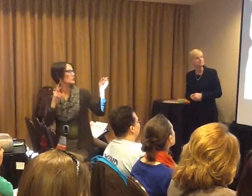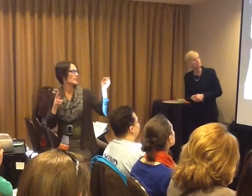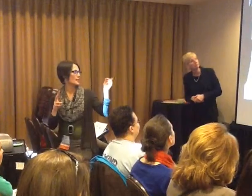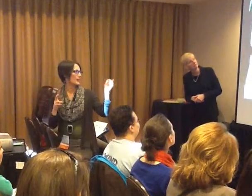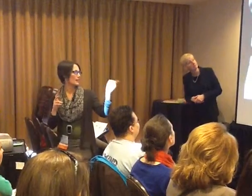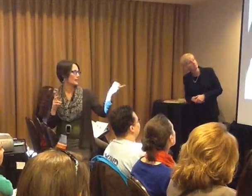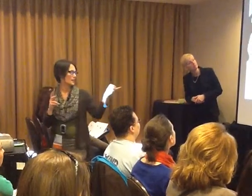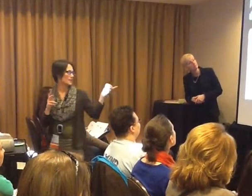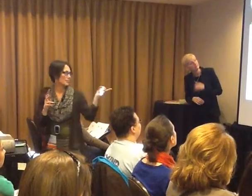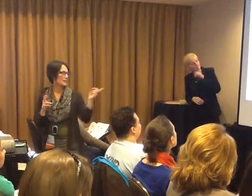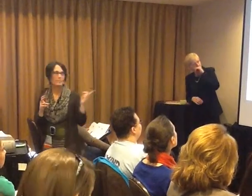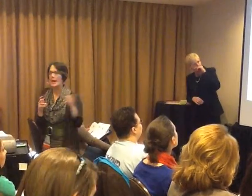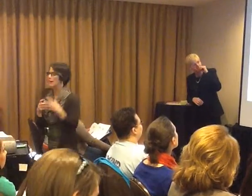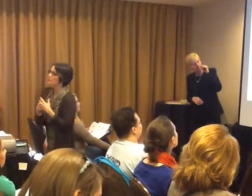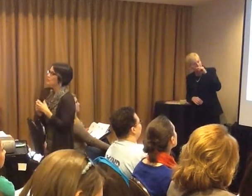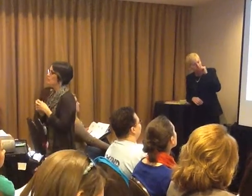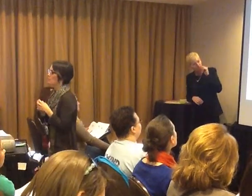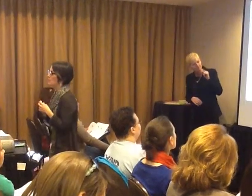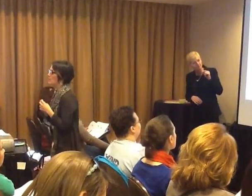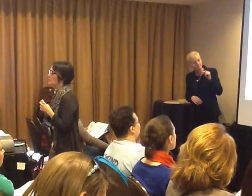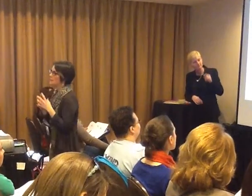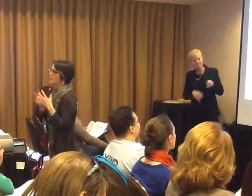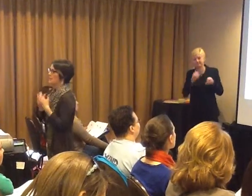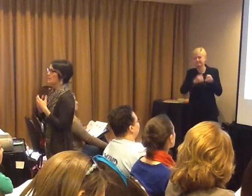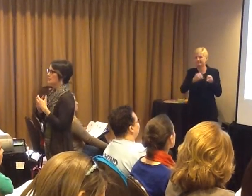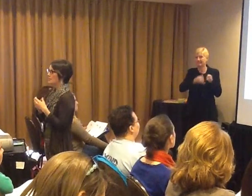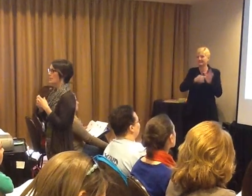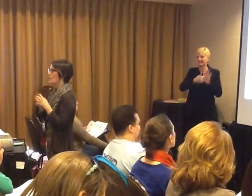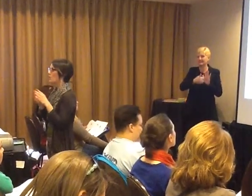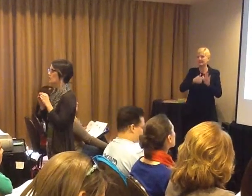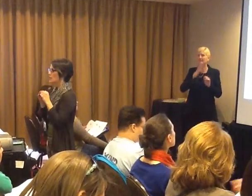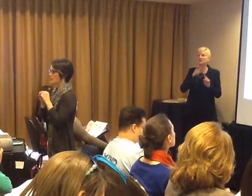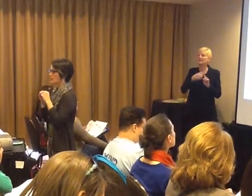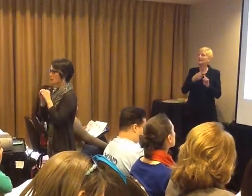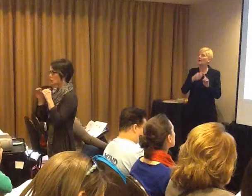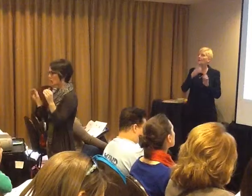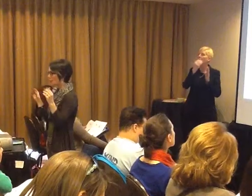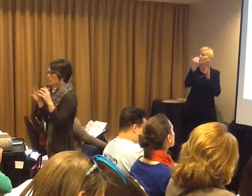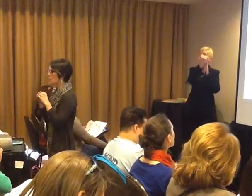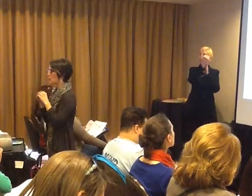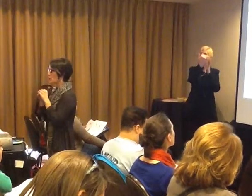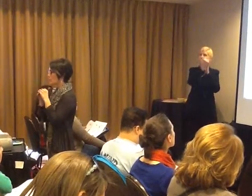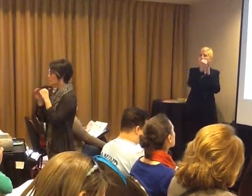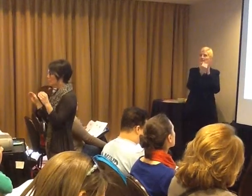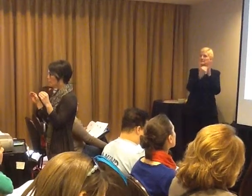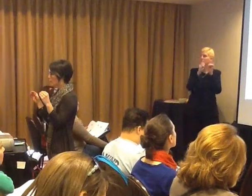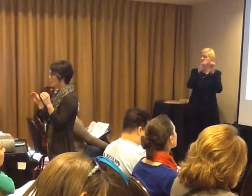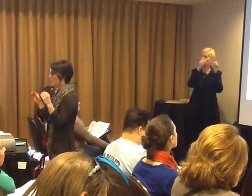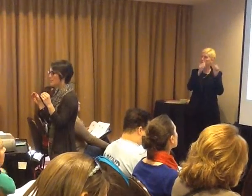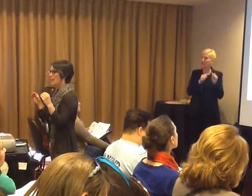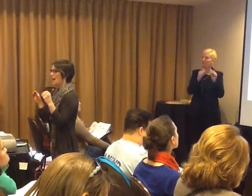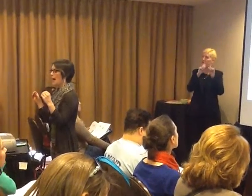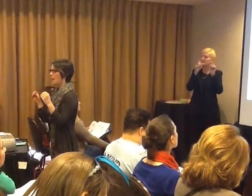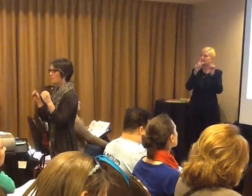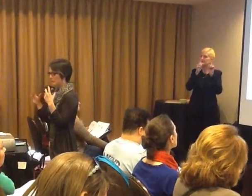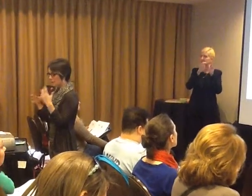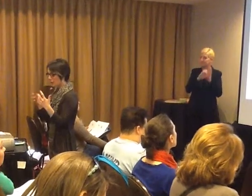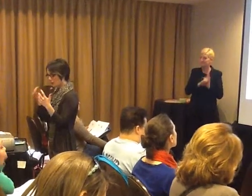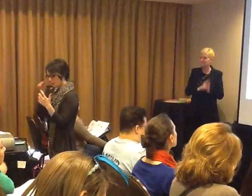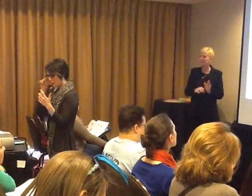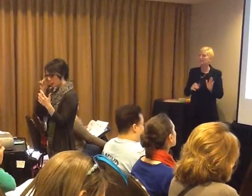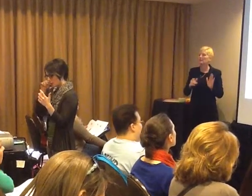Another interesting thing, the example at the bottom, so they were talking about if they presented a whole list of shapes or different graphics,